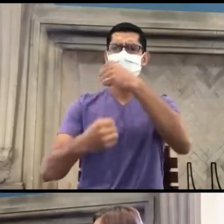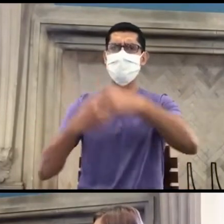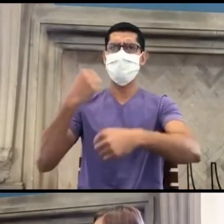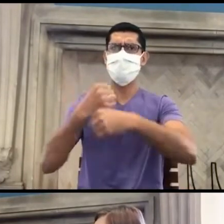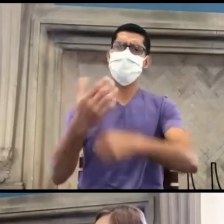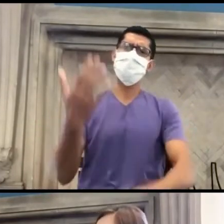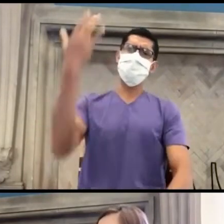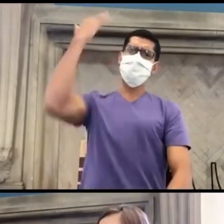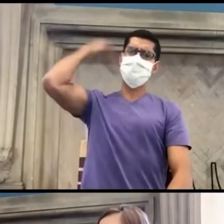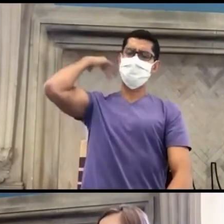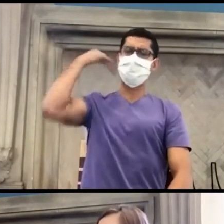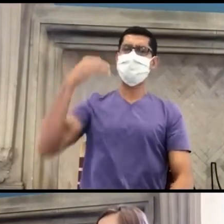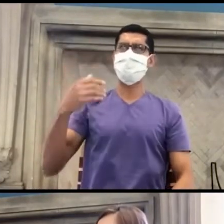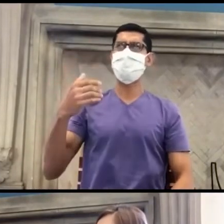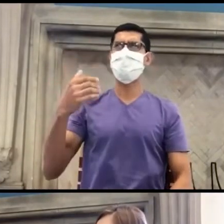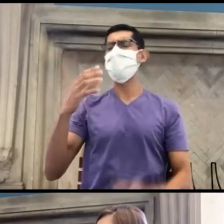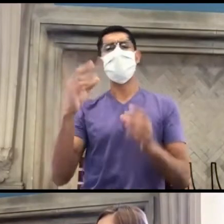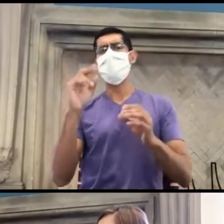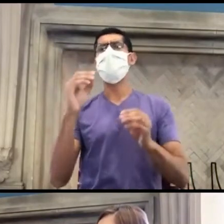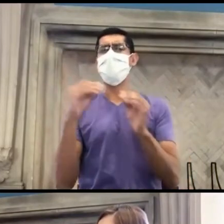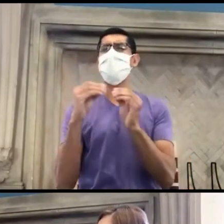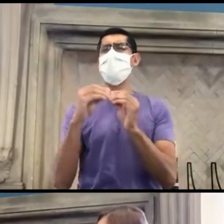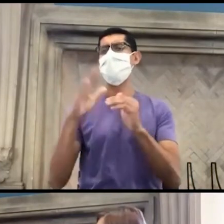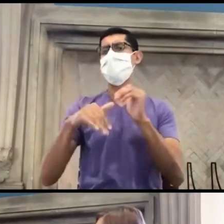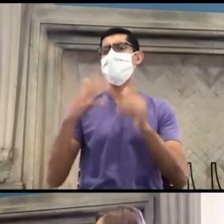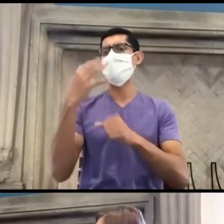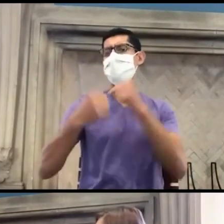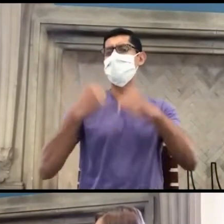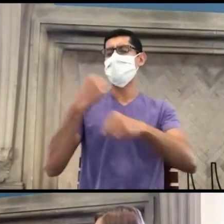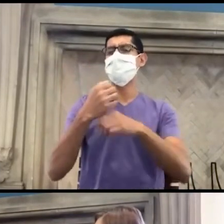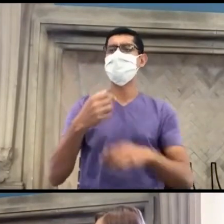ago. No, I think it was more than 5 years ago.